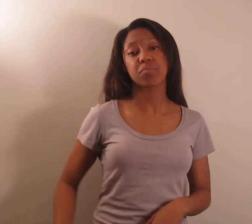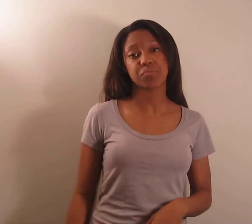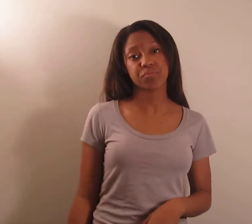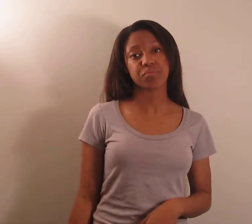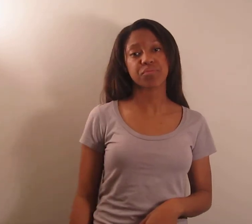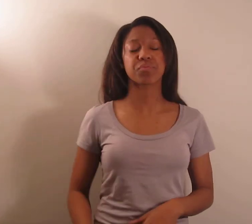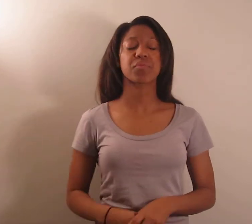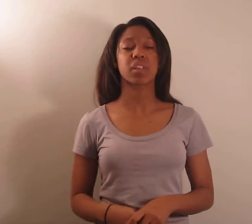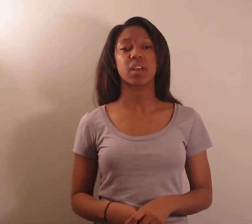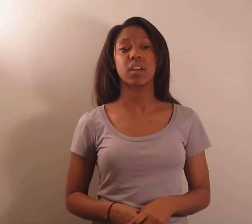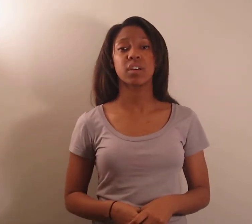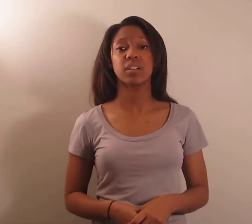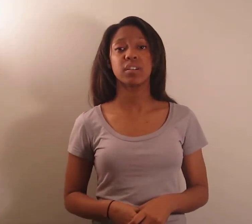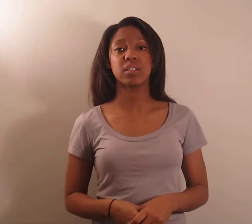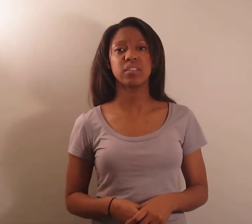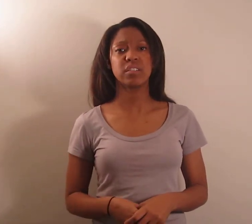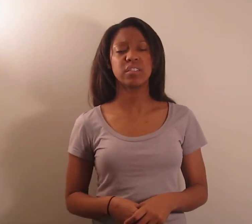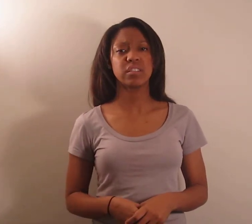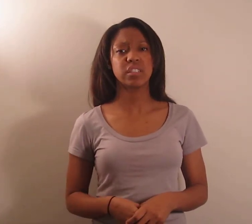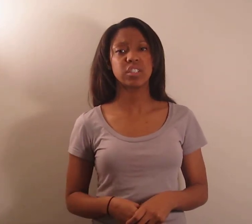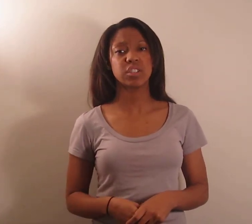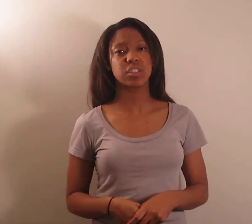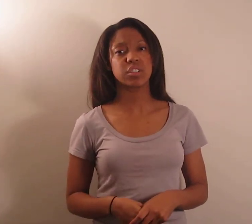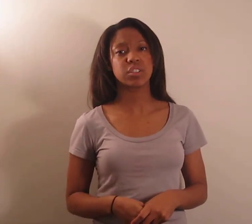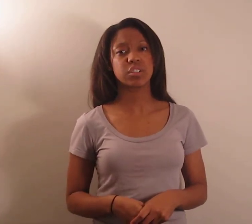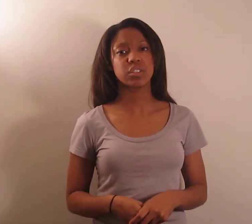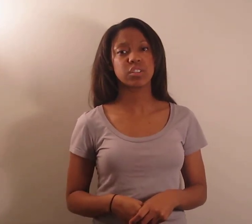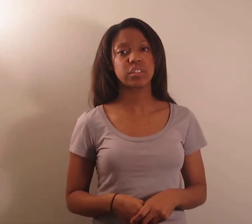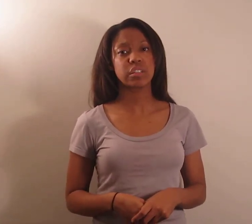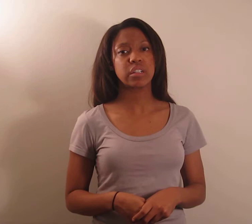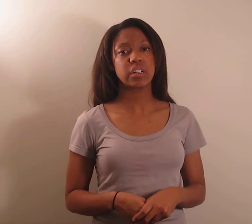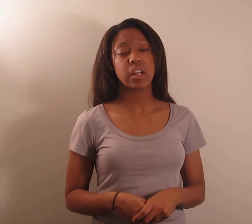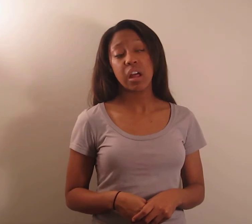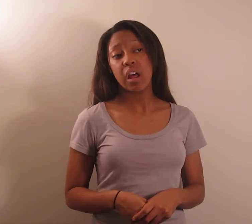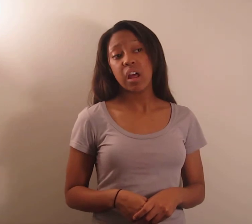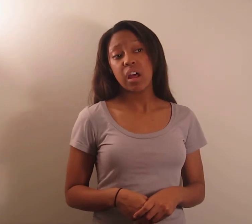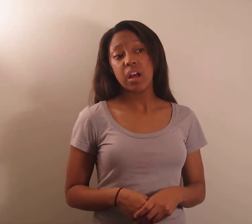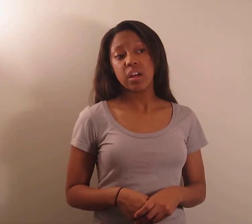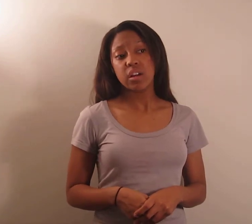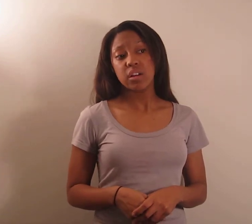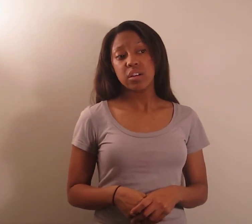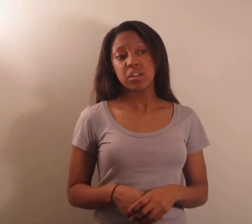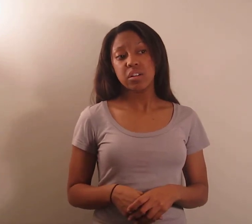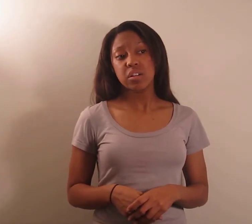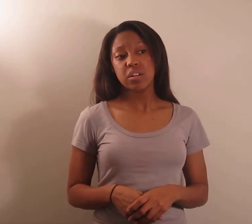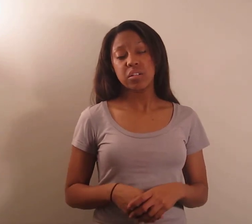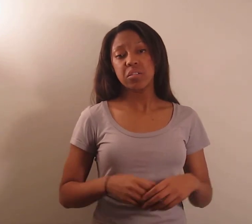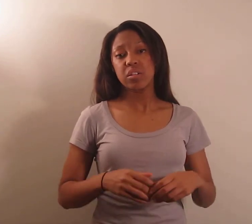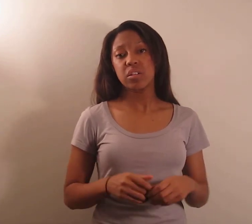No matter how much silk embroidery Harris added to their designs, the Triangle sales charts slowed down.